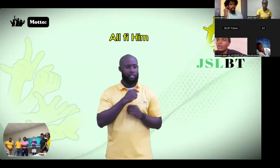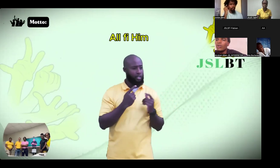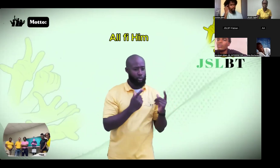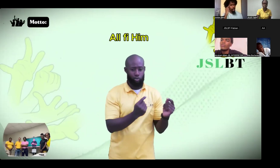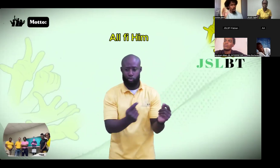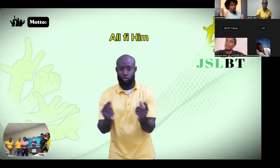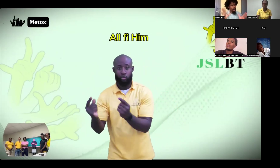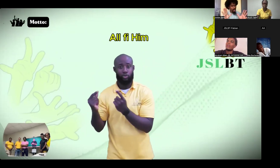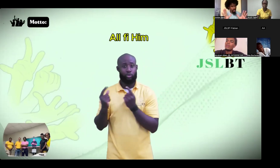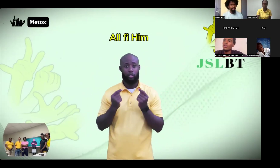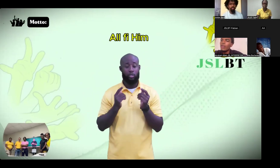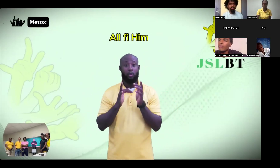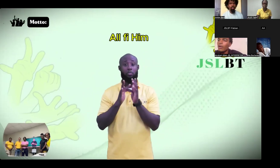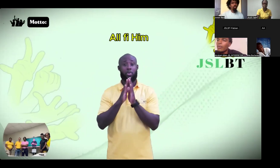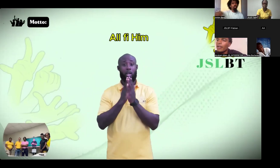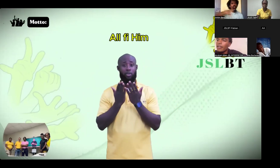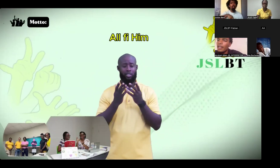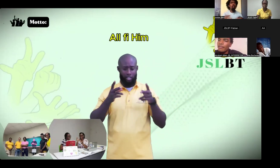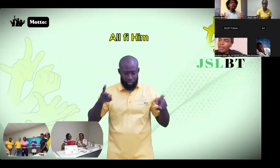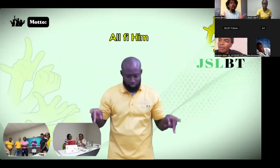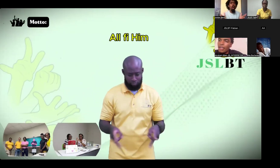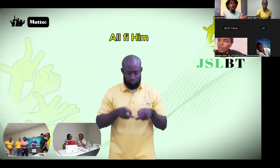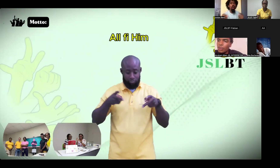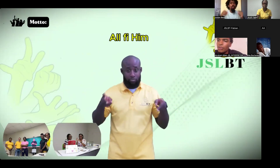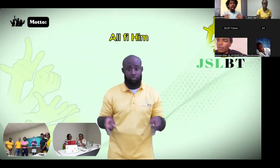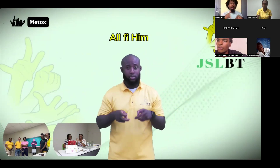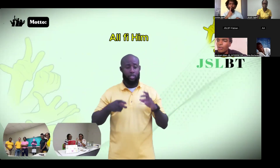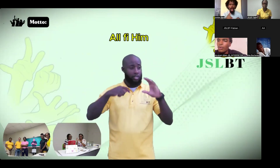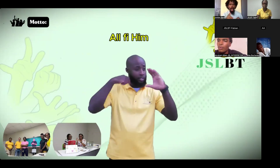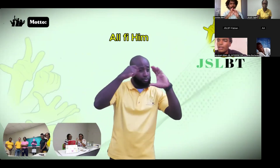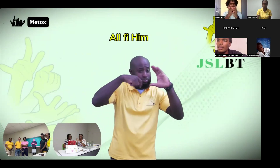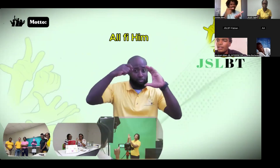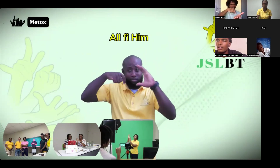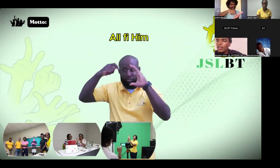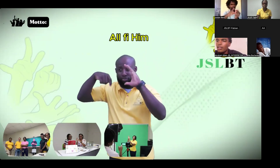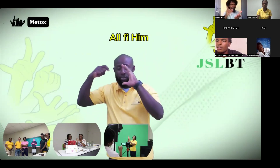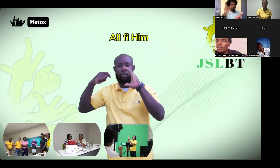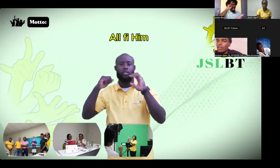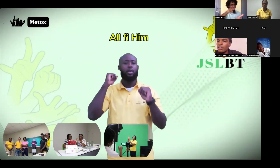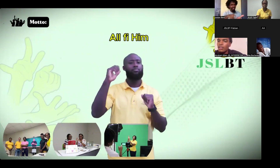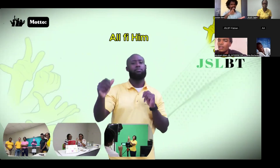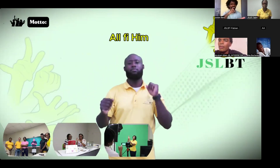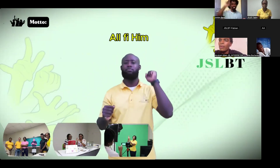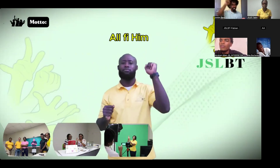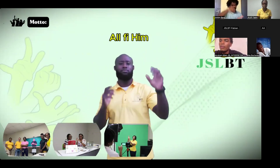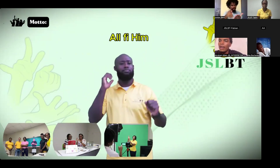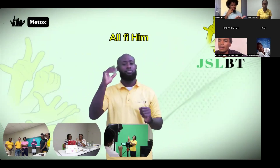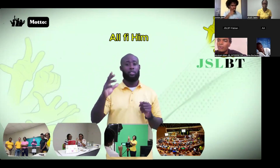So looking forward in everything we do, we think about our Bible, we do